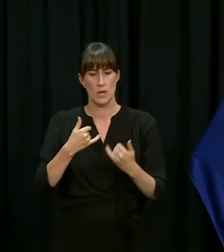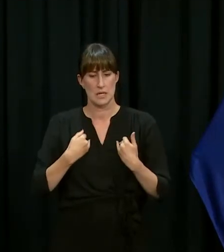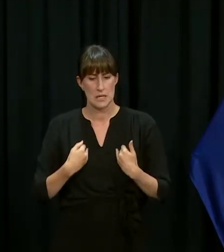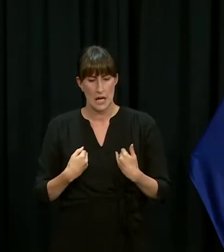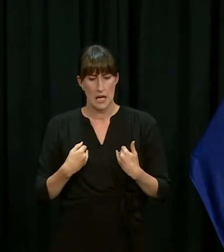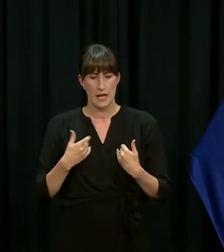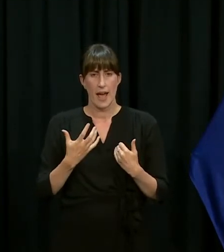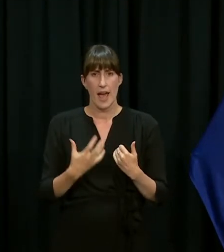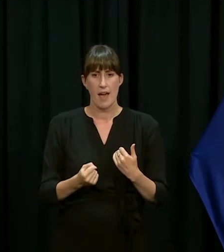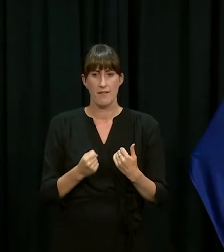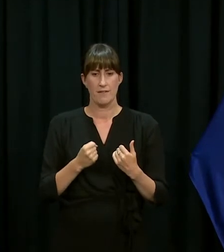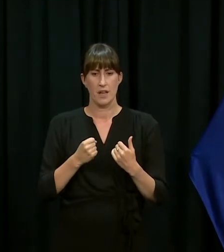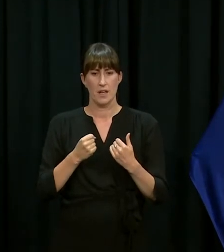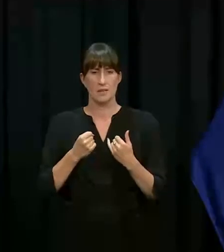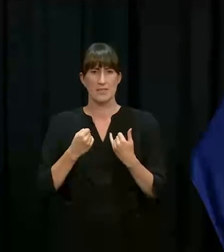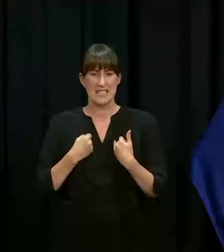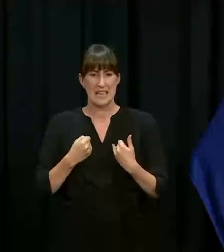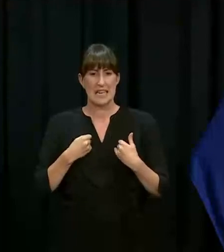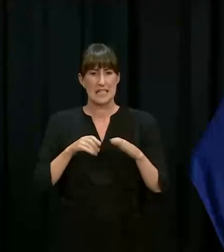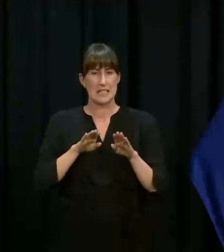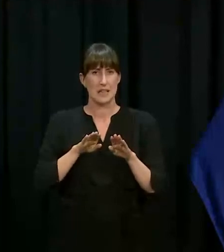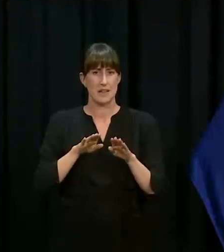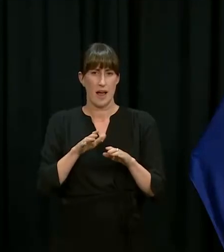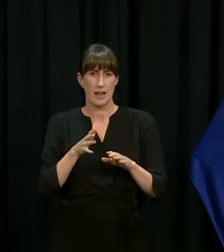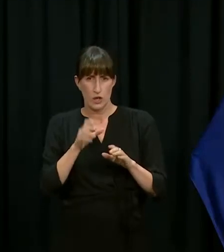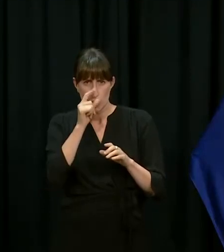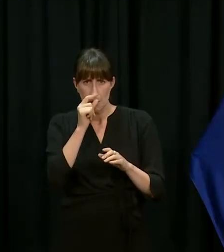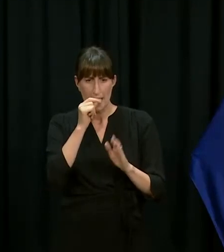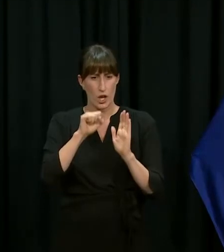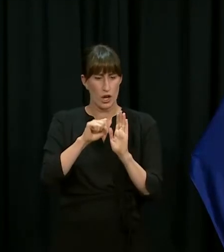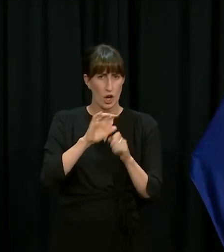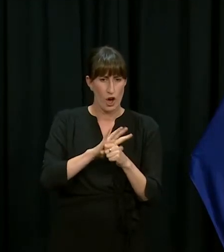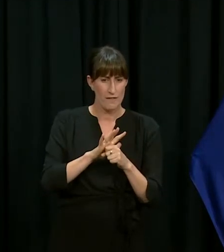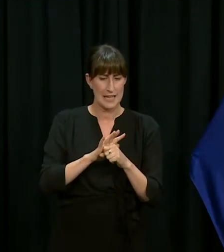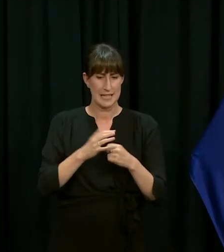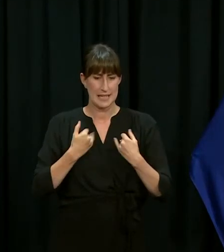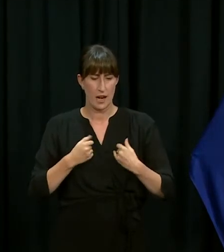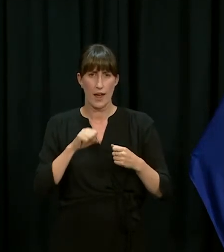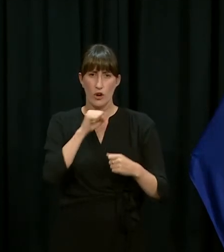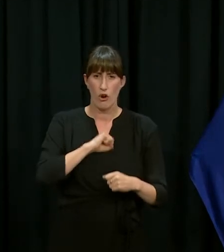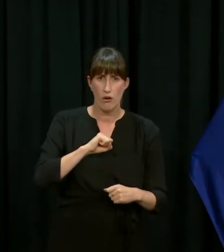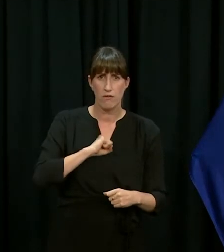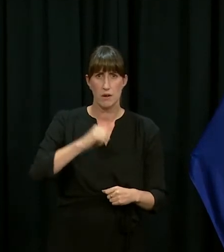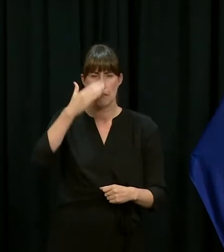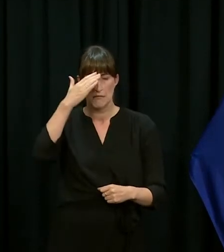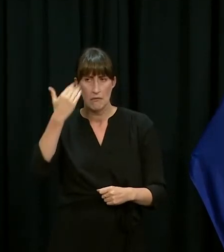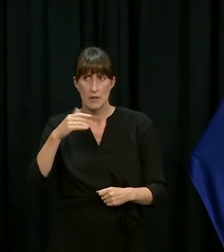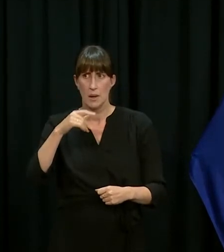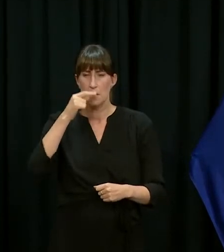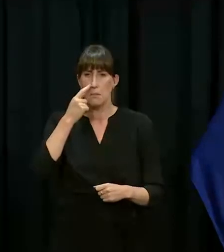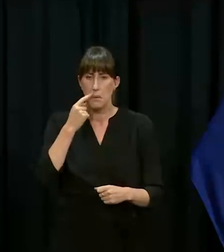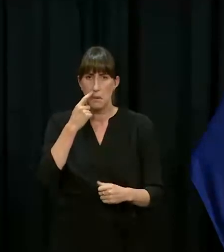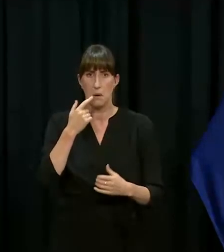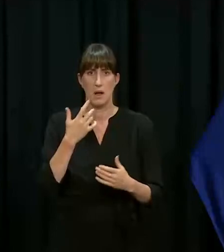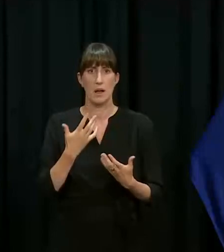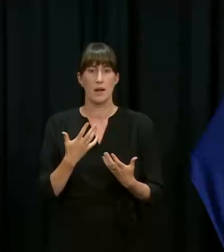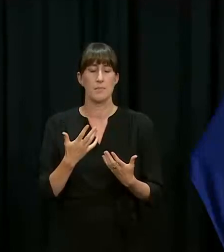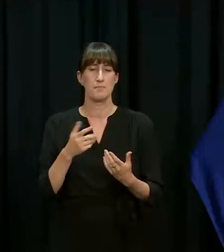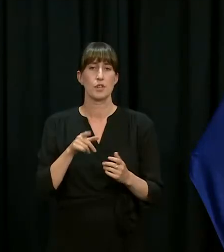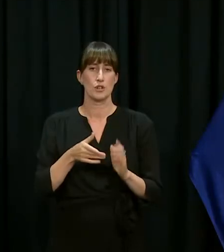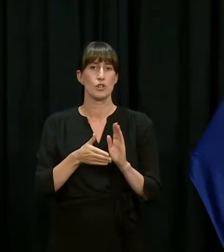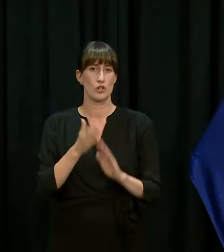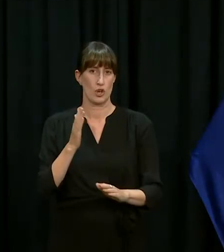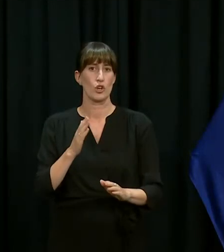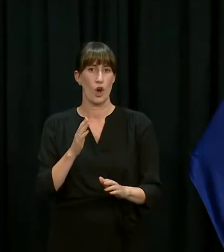COVID-19, please call Healthline to arrange a test. If you are in Auckland and have symptoms, then you should call the hospital or clinic